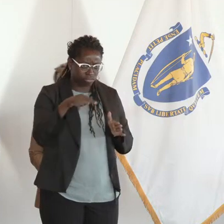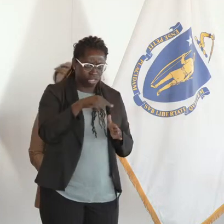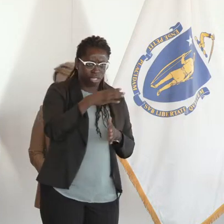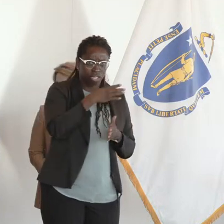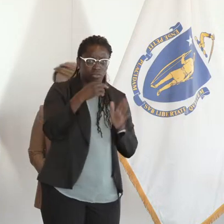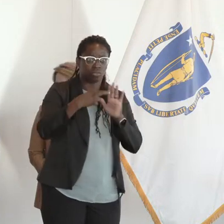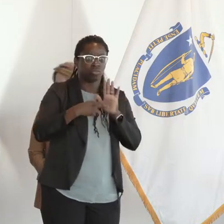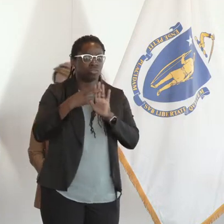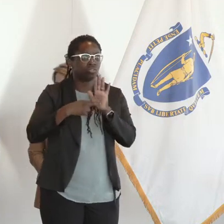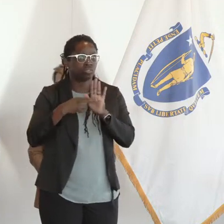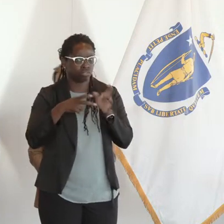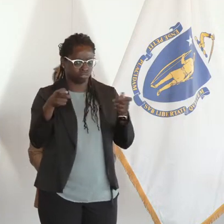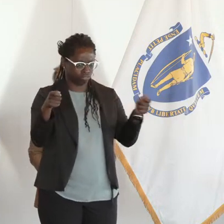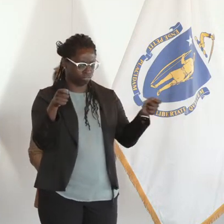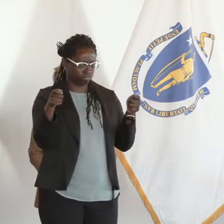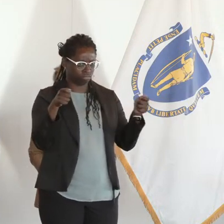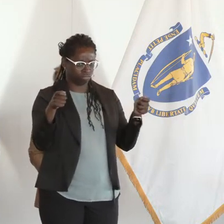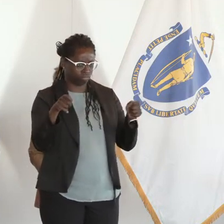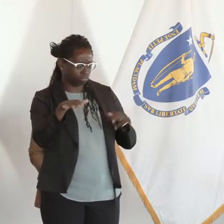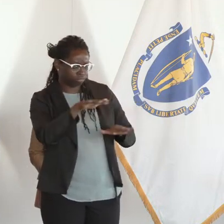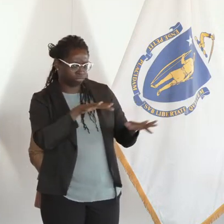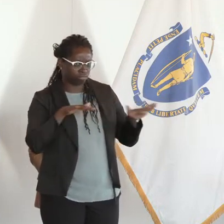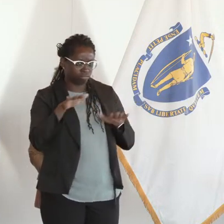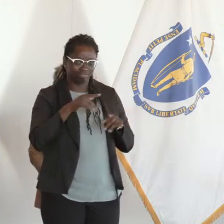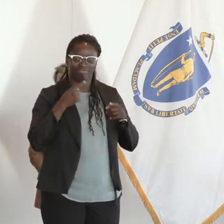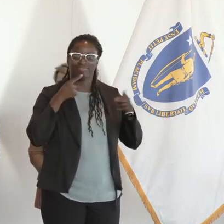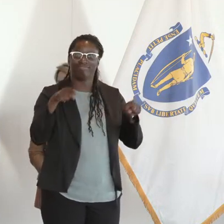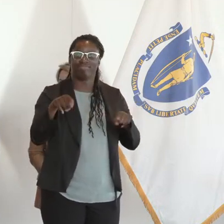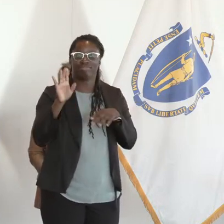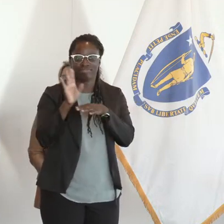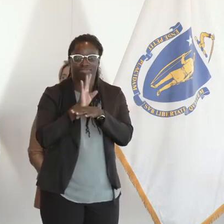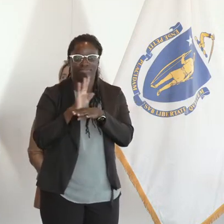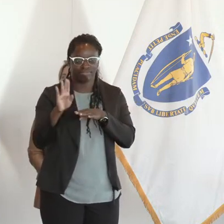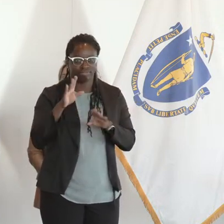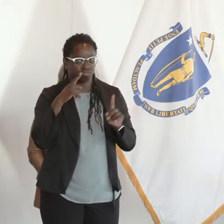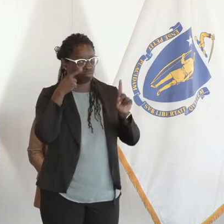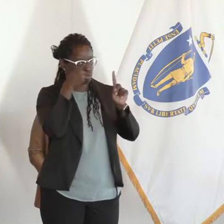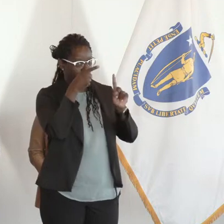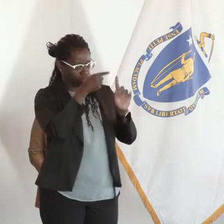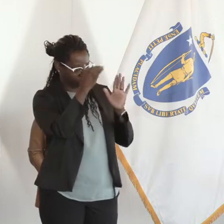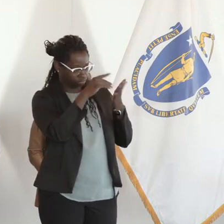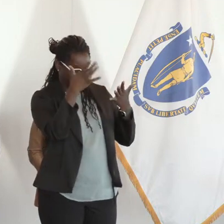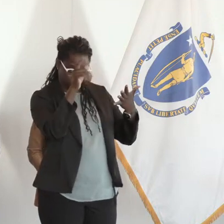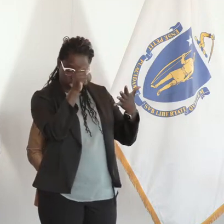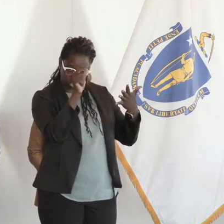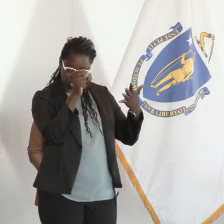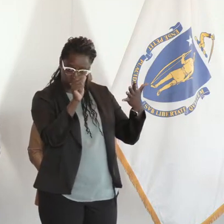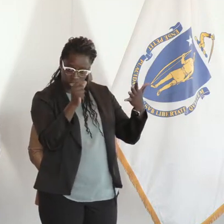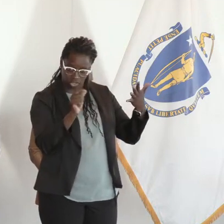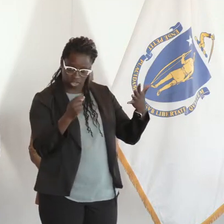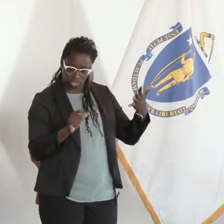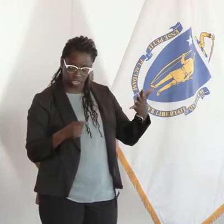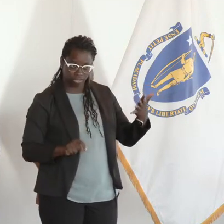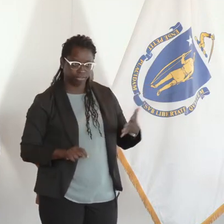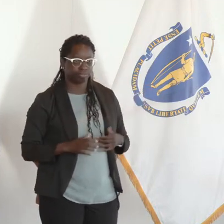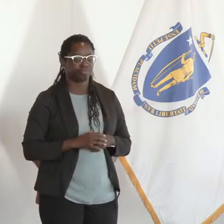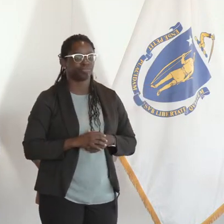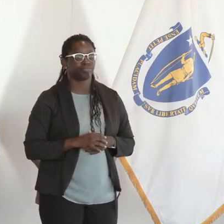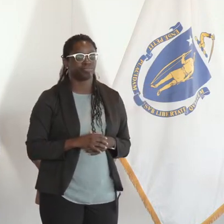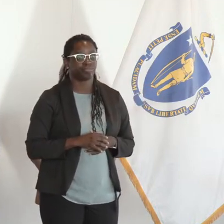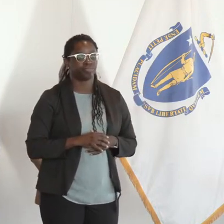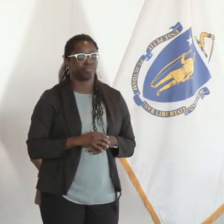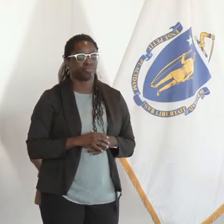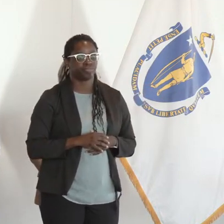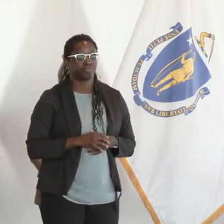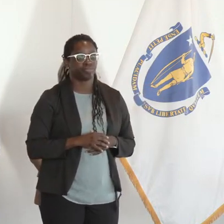achieve our business ambitions. I can only imagine how difficult it is being an elected